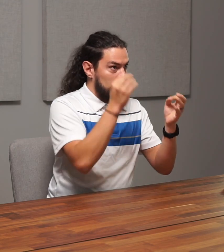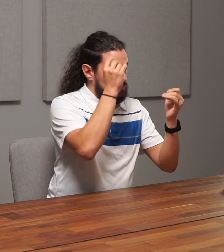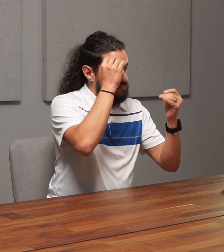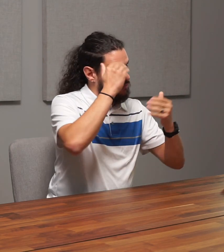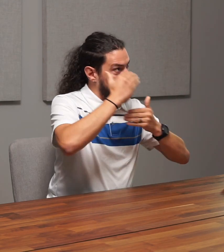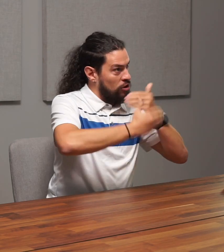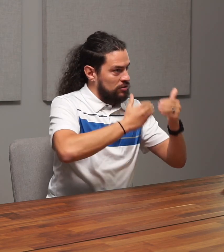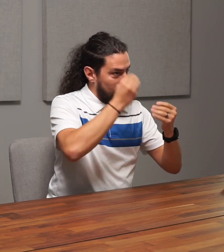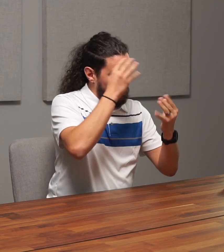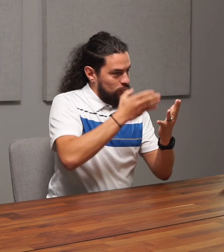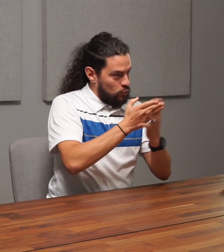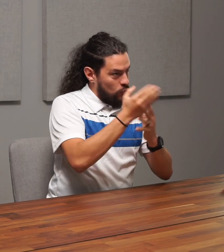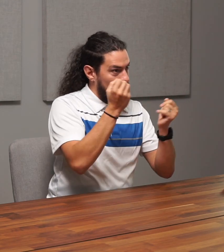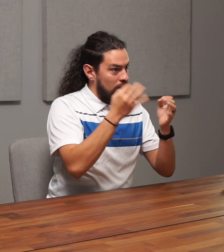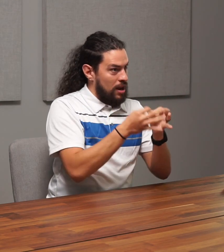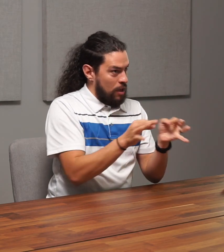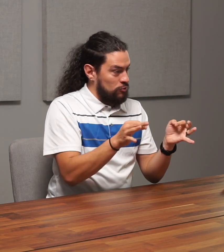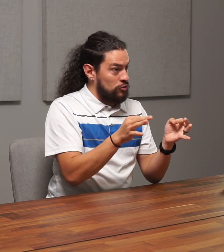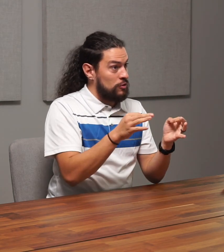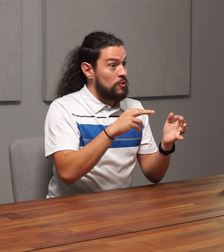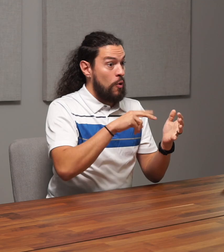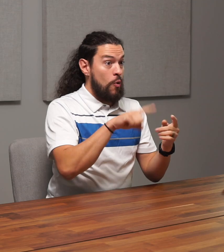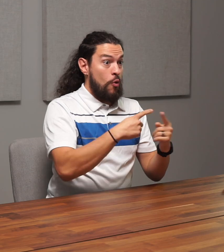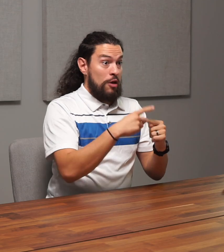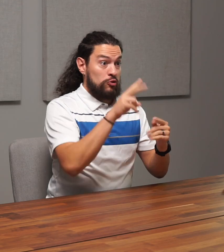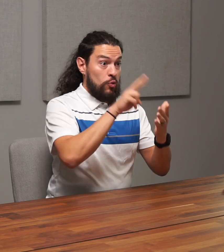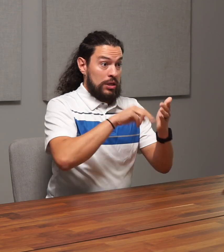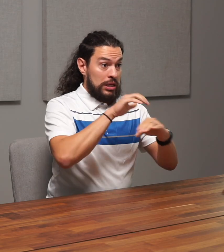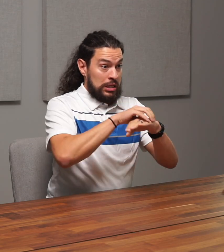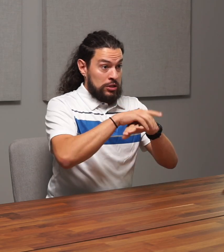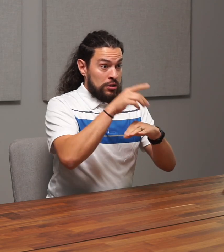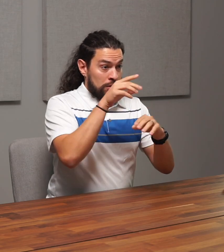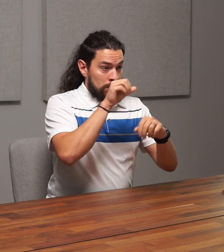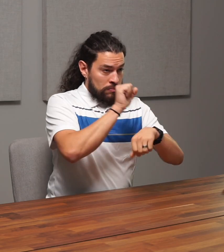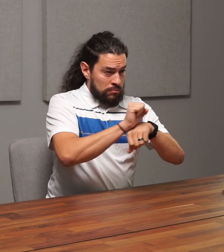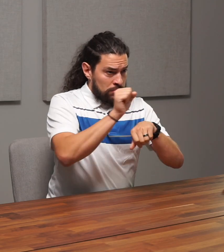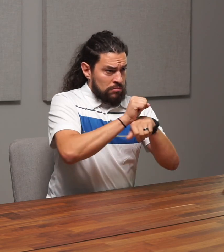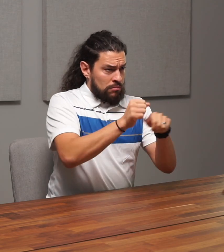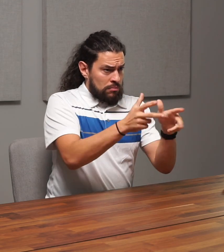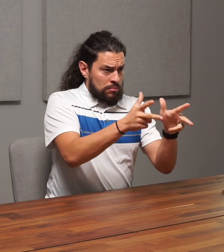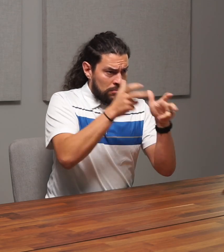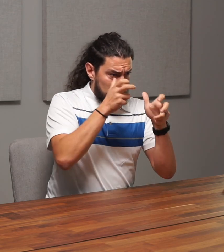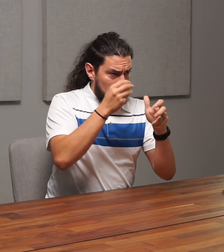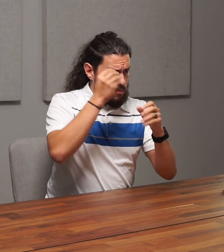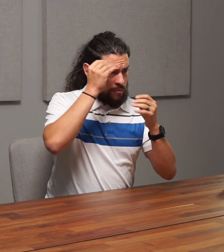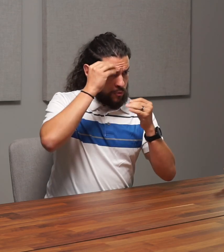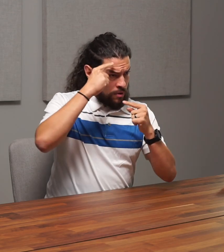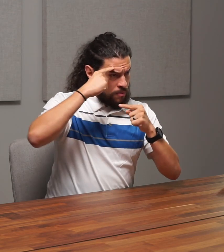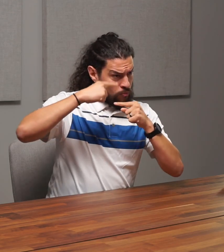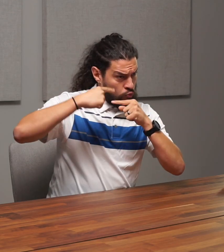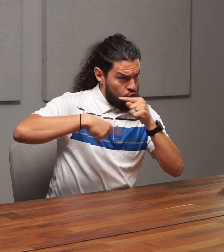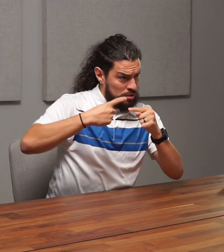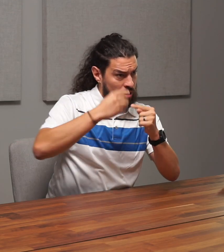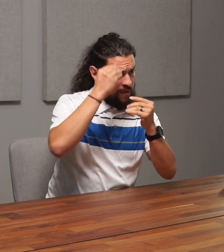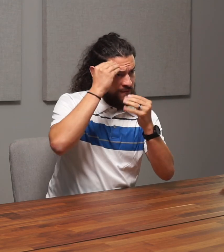like i said they are visual learners they learn visually and through that language trying to receptively